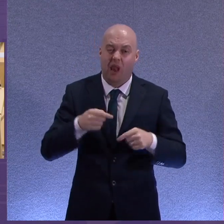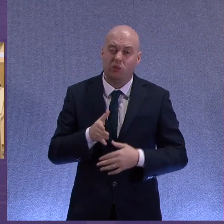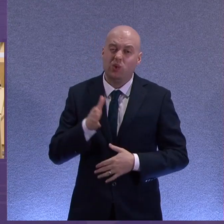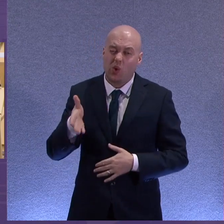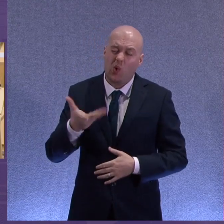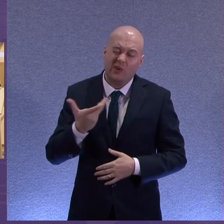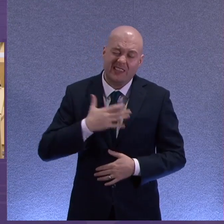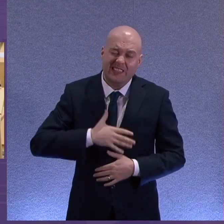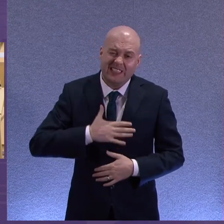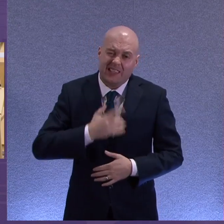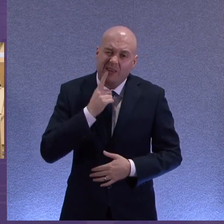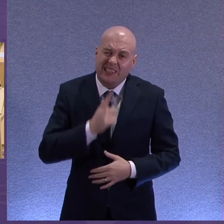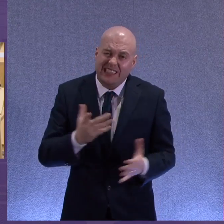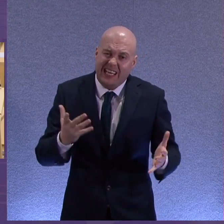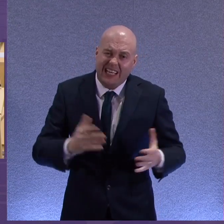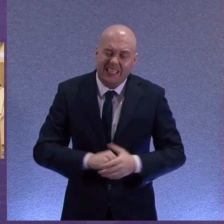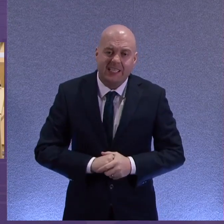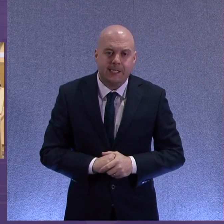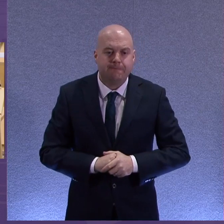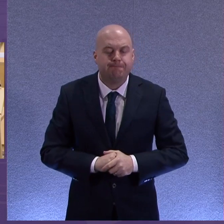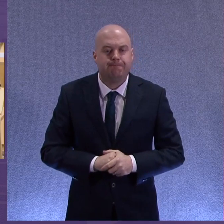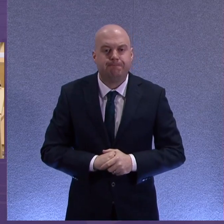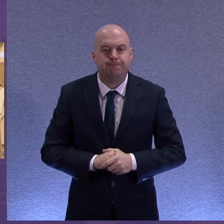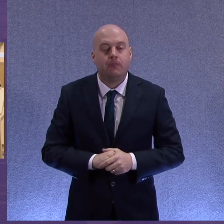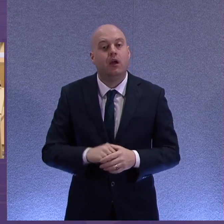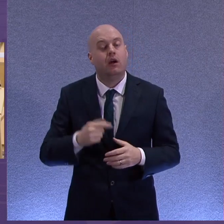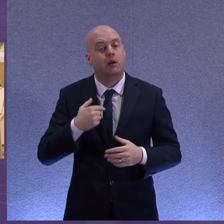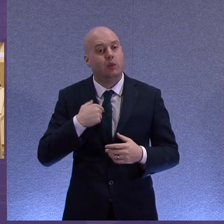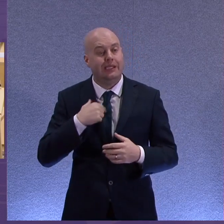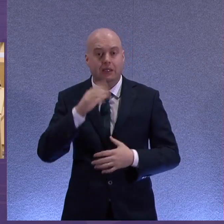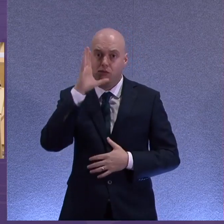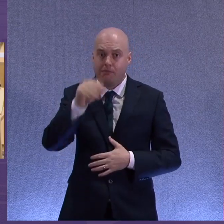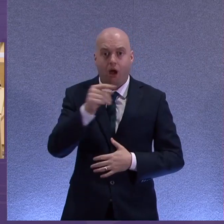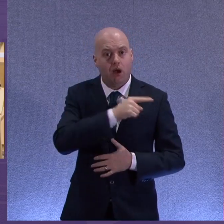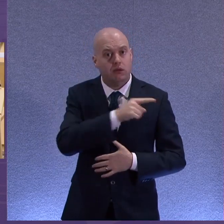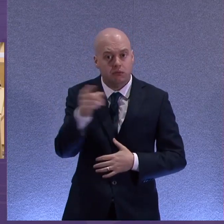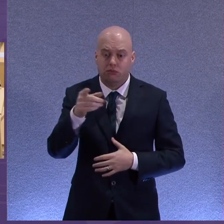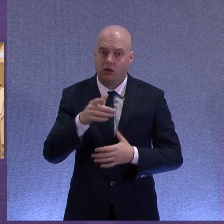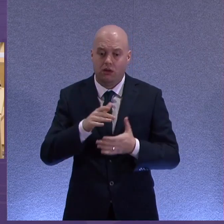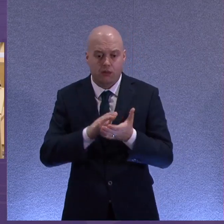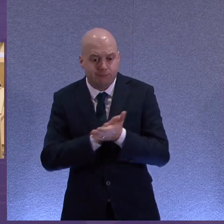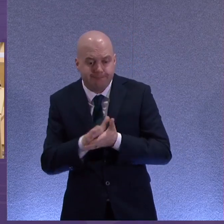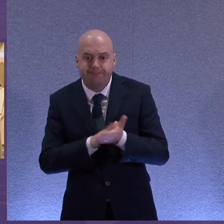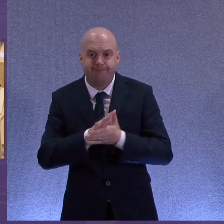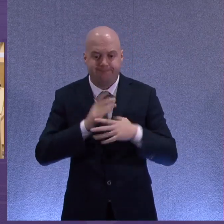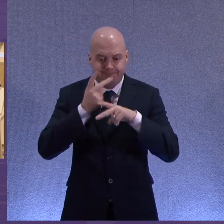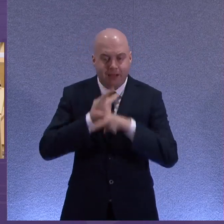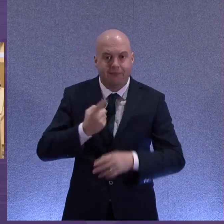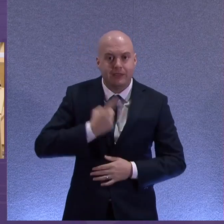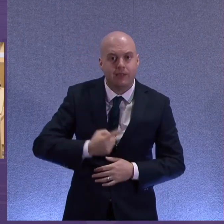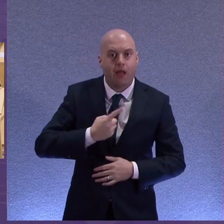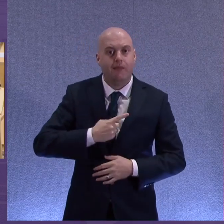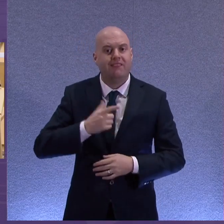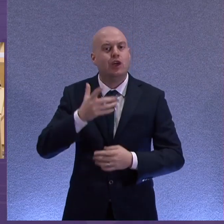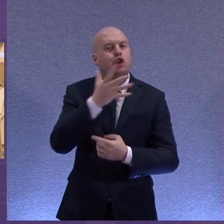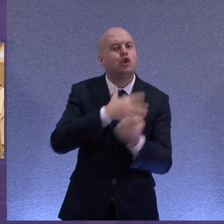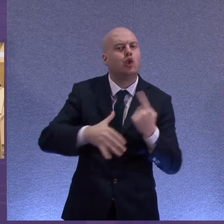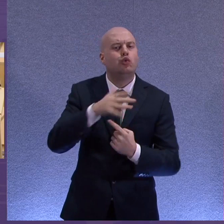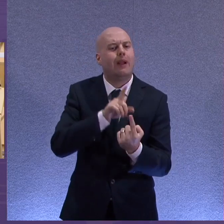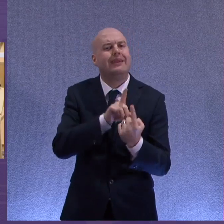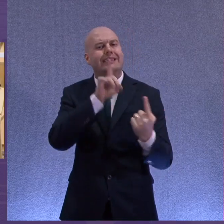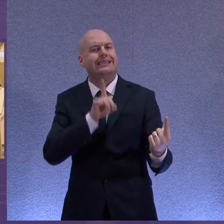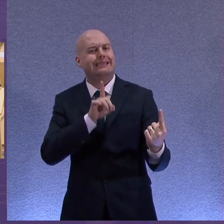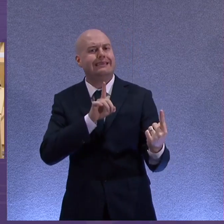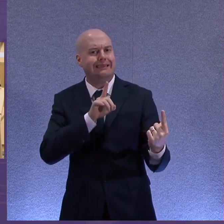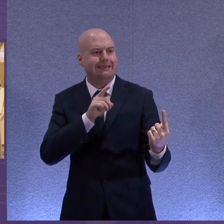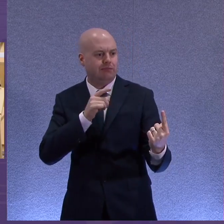households, but they should, in doing so, take hygiene and social distancing precautions. And I also want to confirm that those who have caring responsibilities